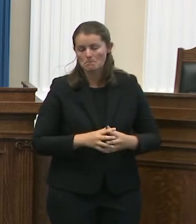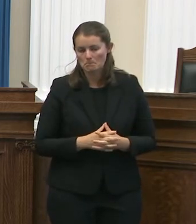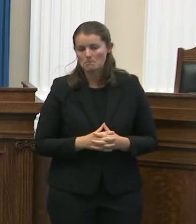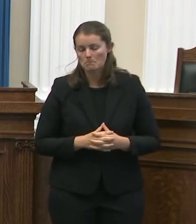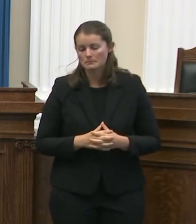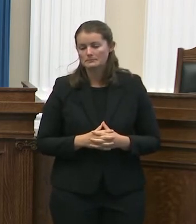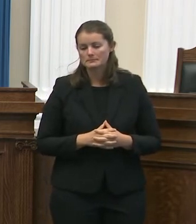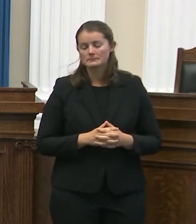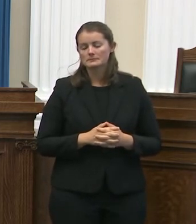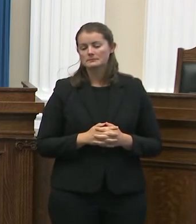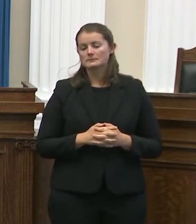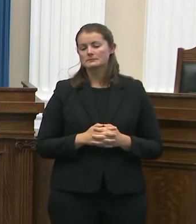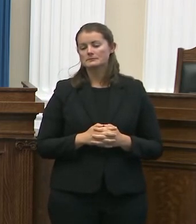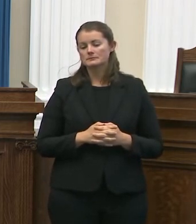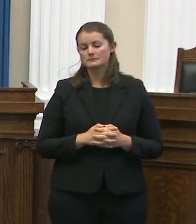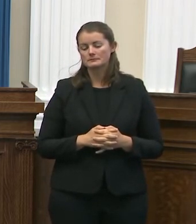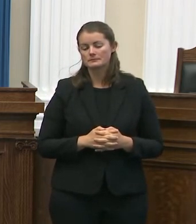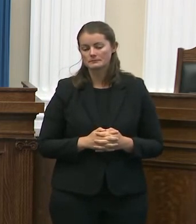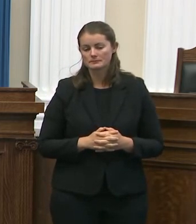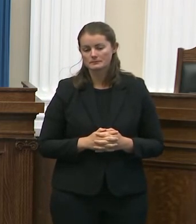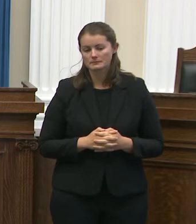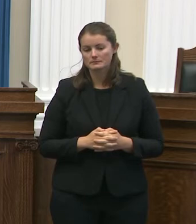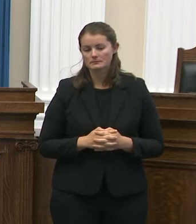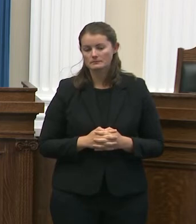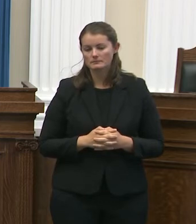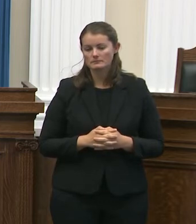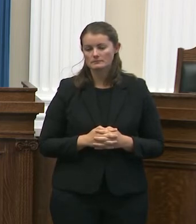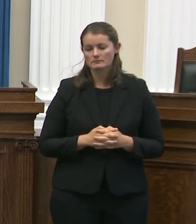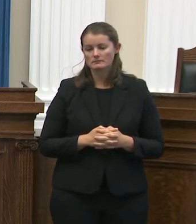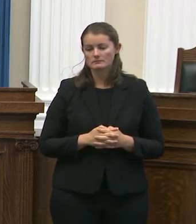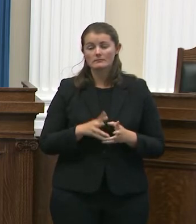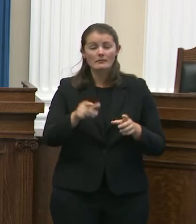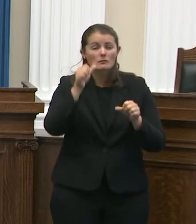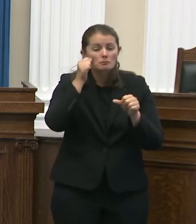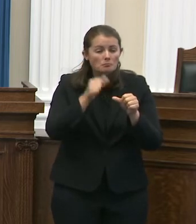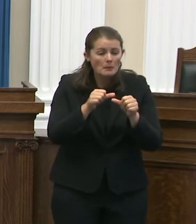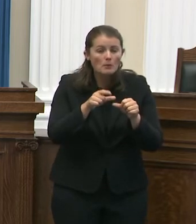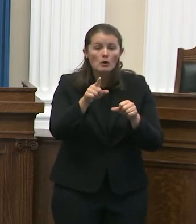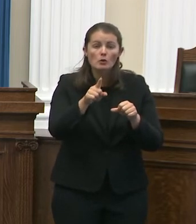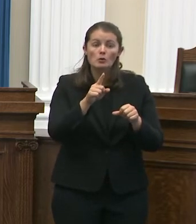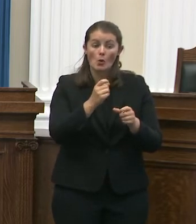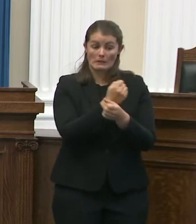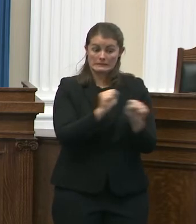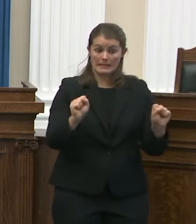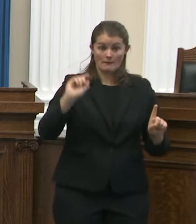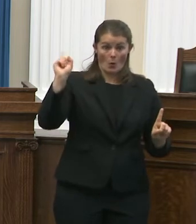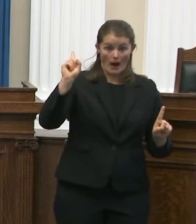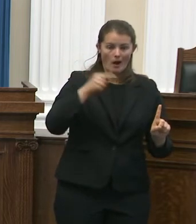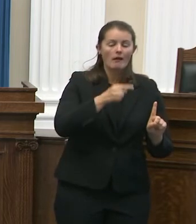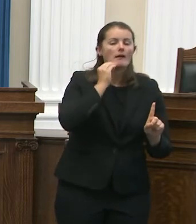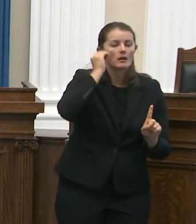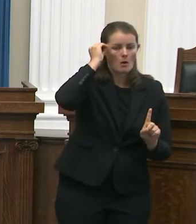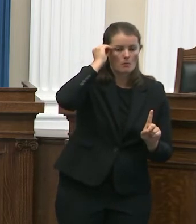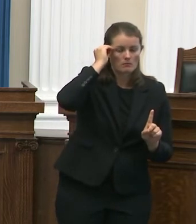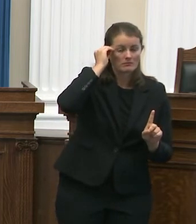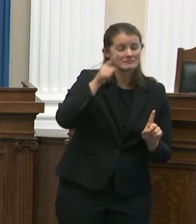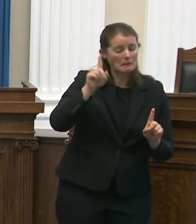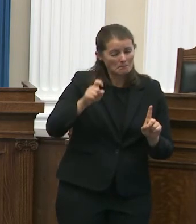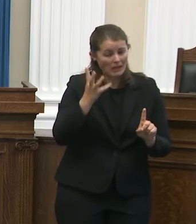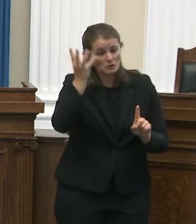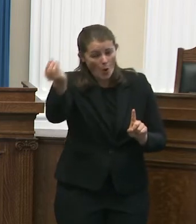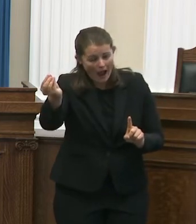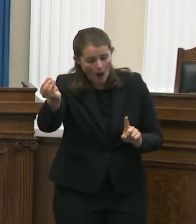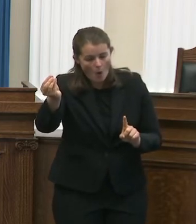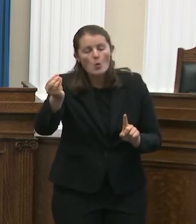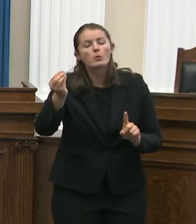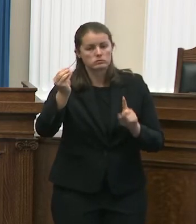pandemic. We are safer at home. If we must go out, we're safer when we wear masks